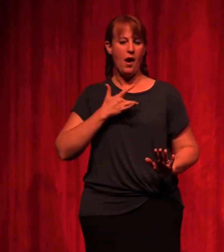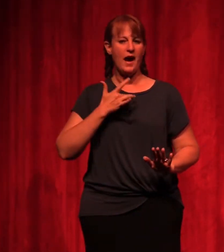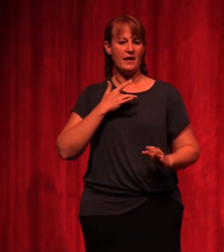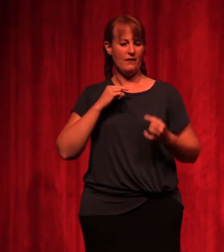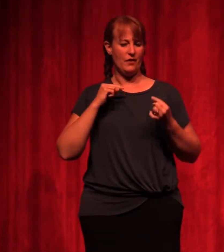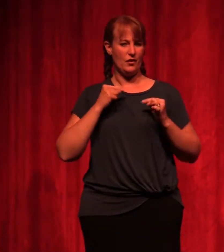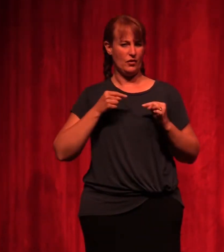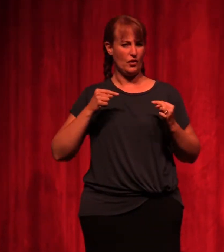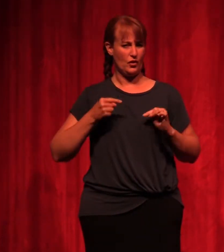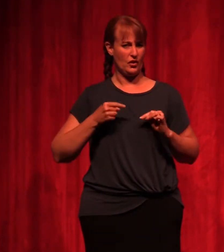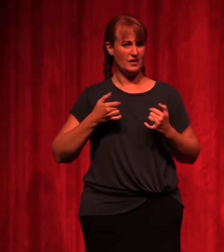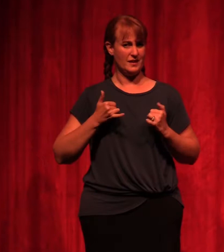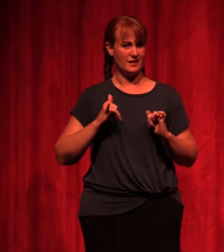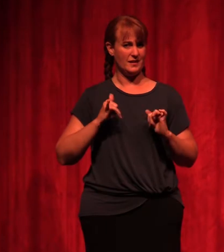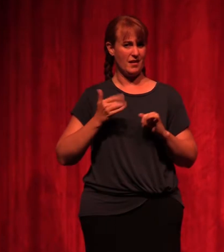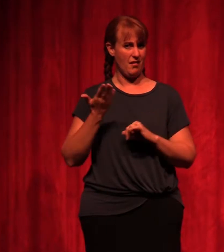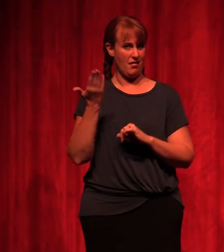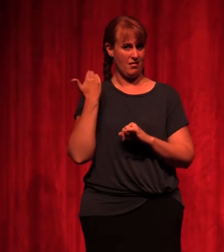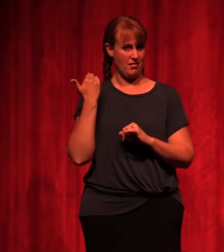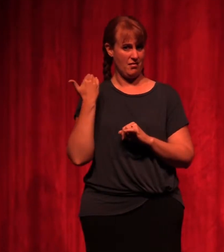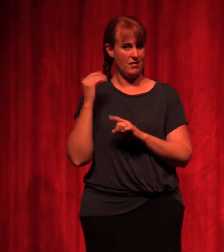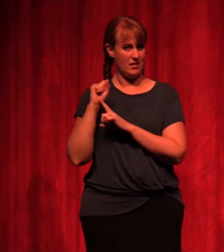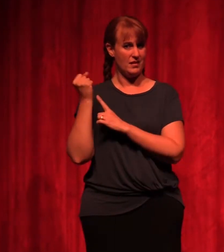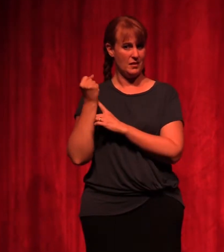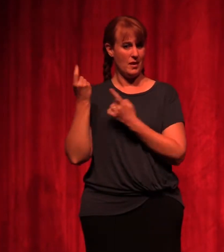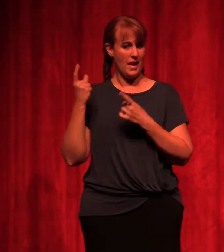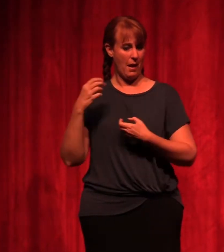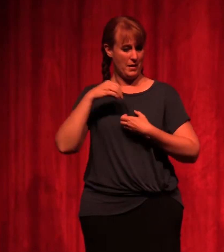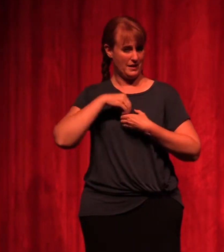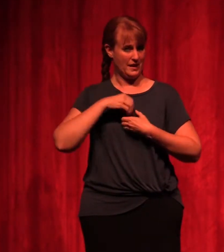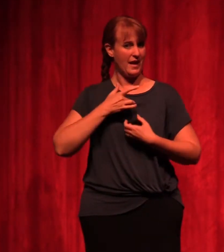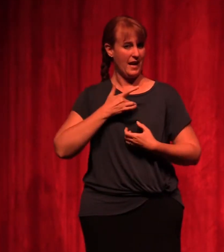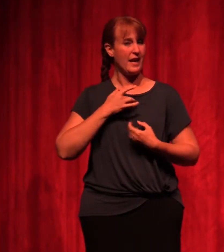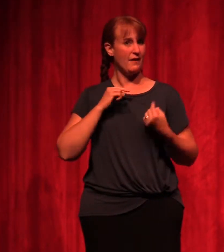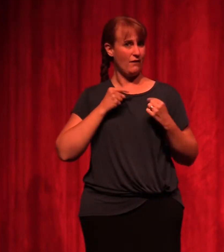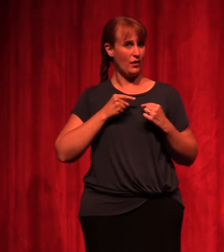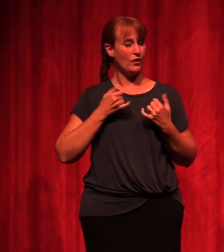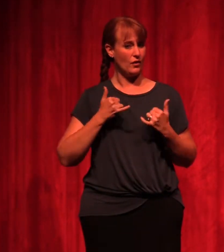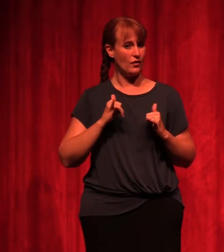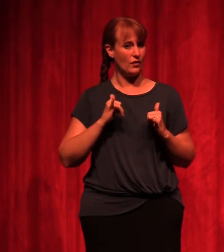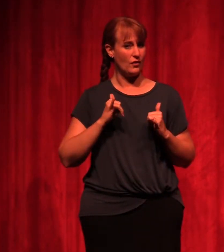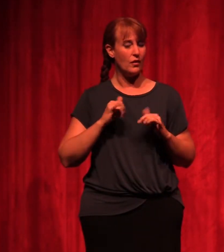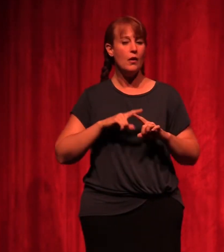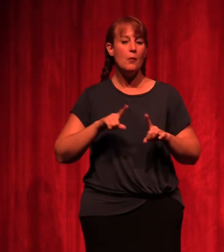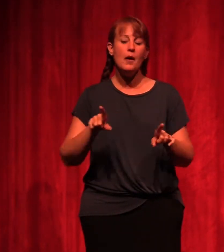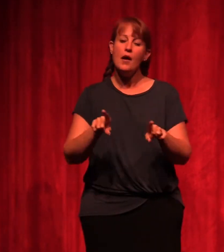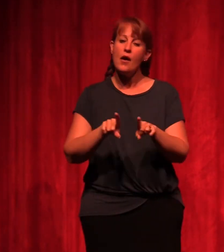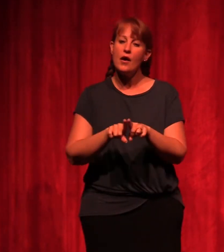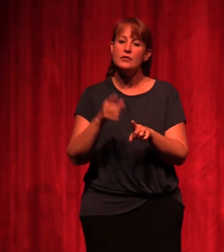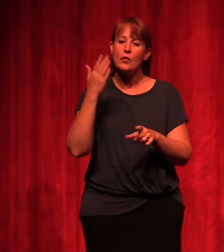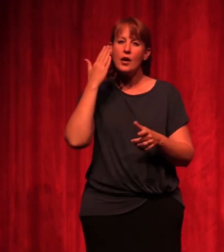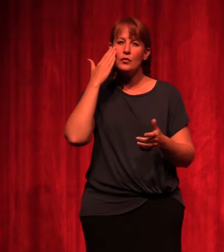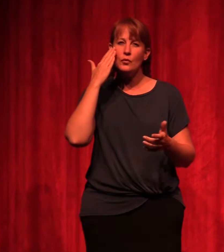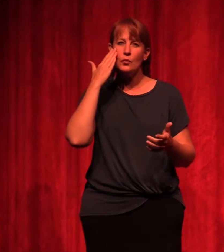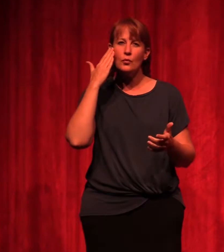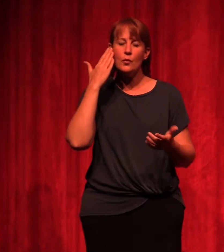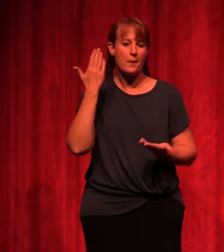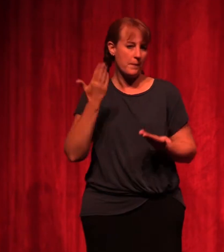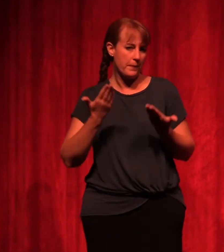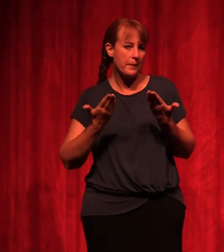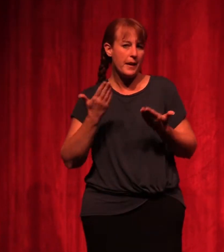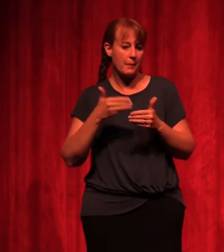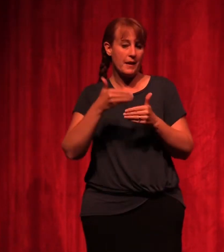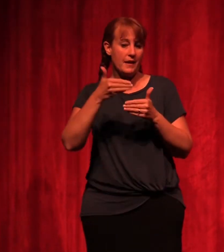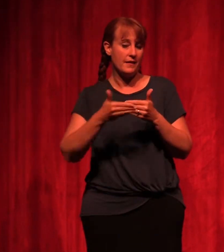scars of what had happened to me that day, and I could still feel them hurt. But I also knew that maybe